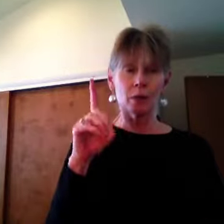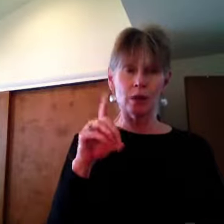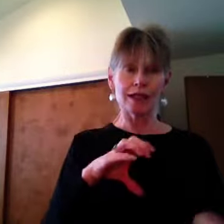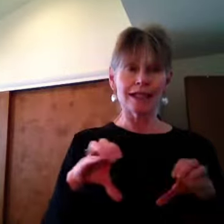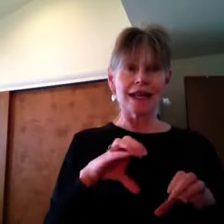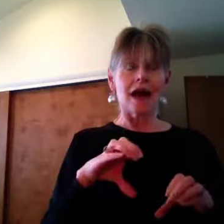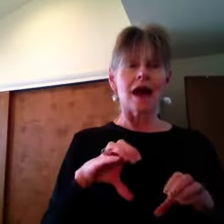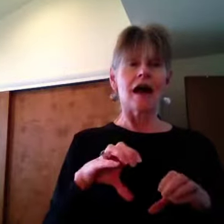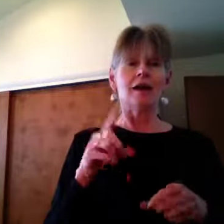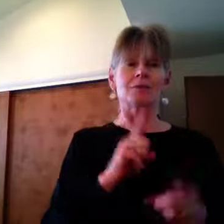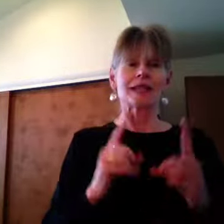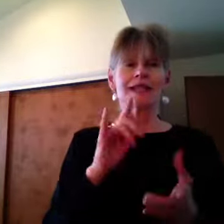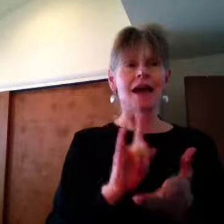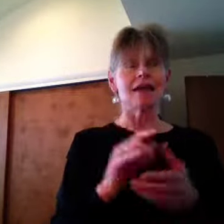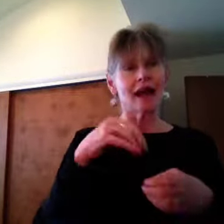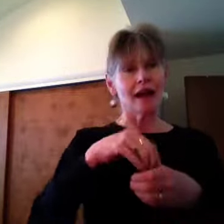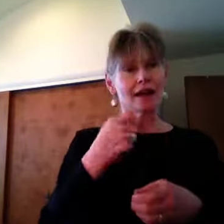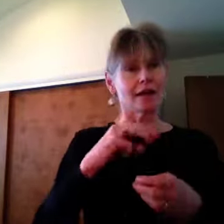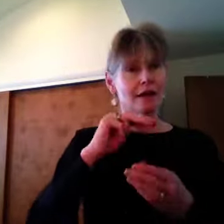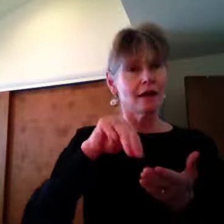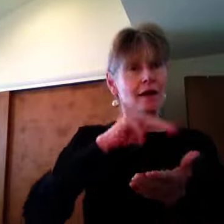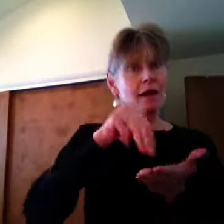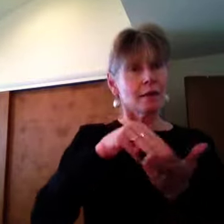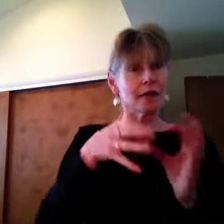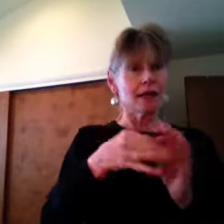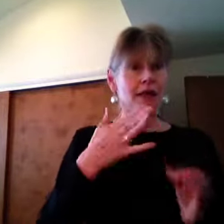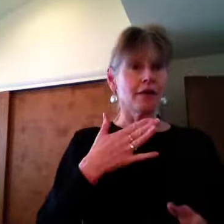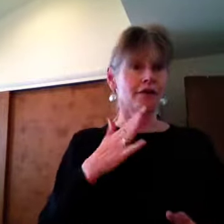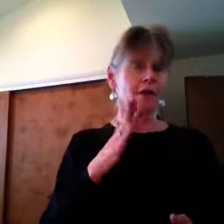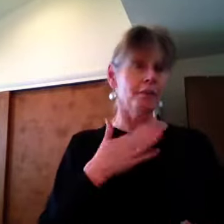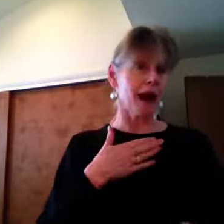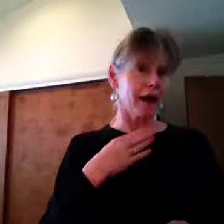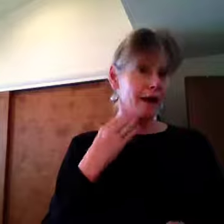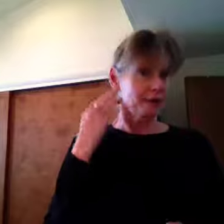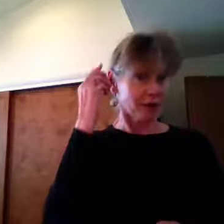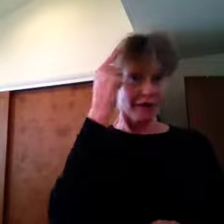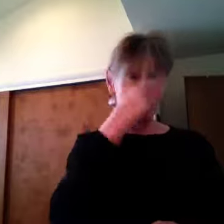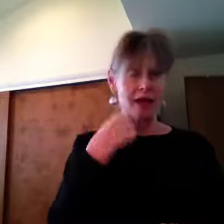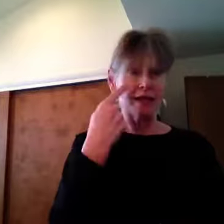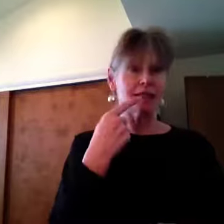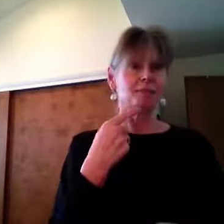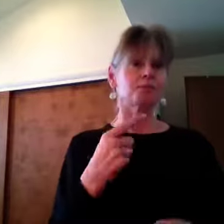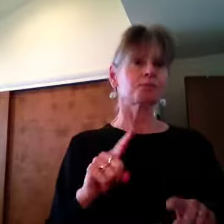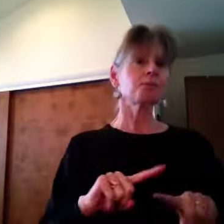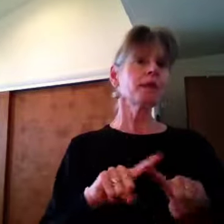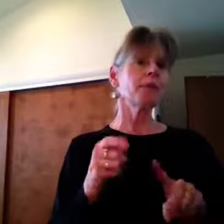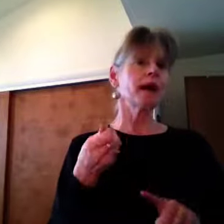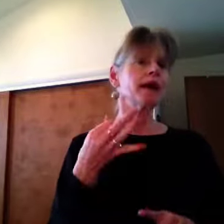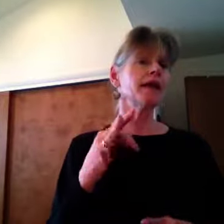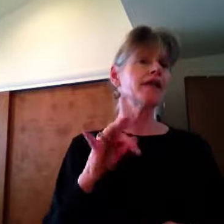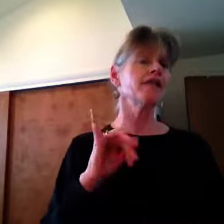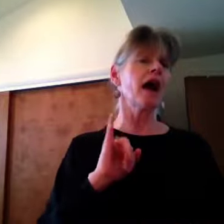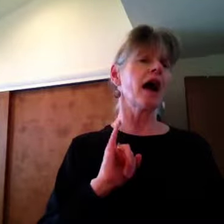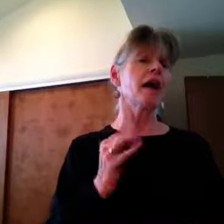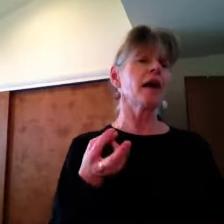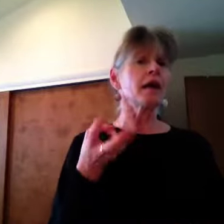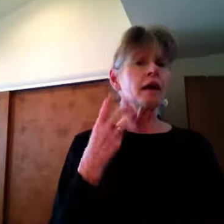would sign that in the middle of my face. But if I